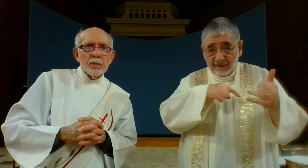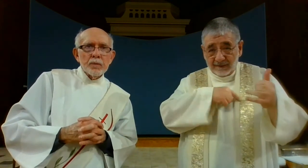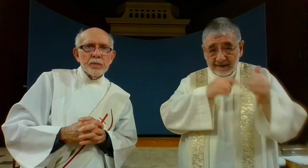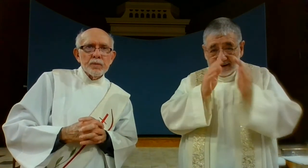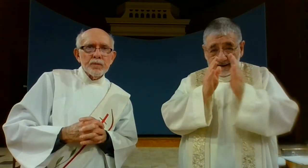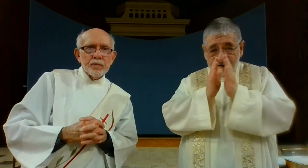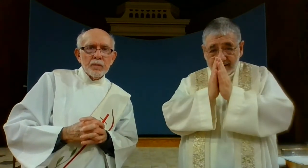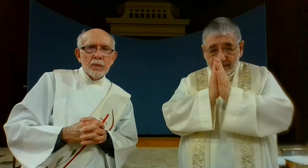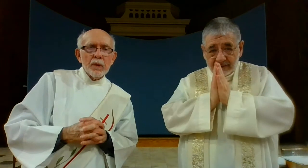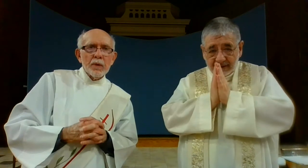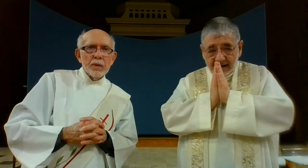Let us pray.